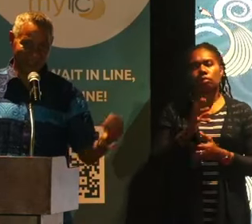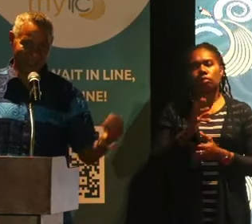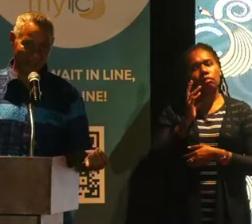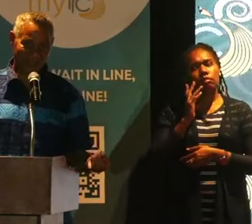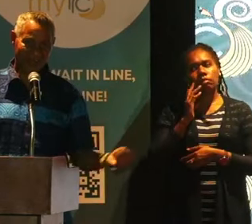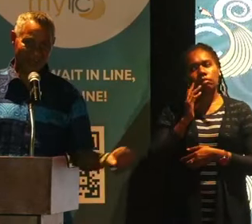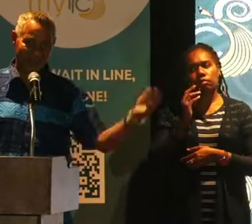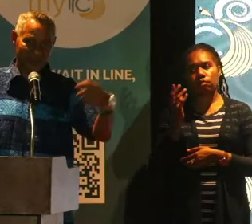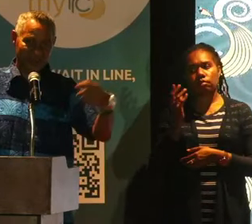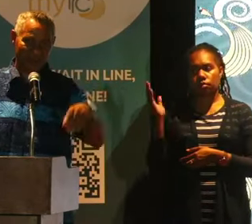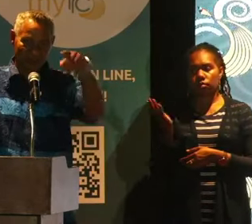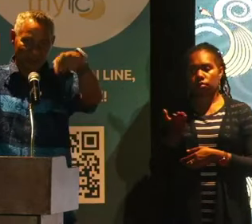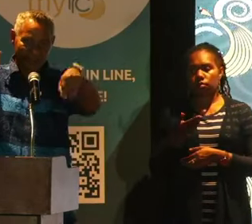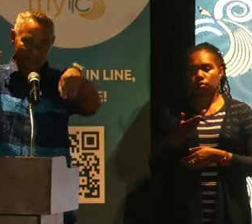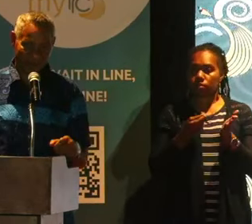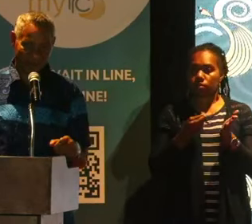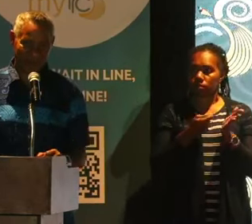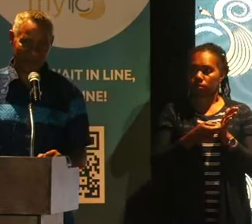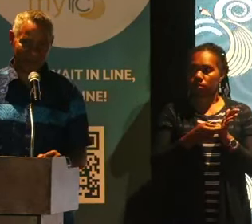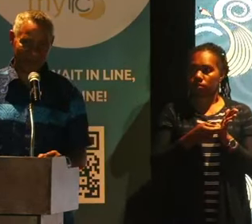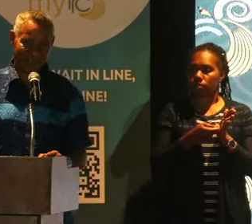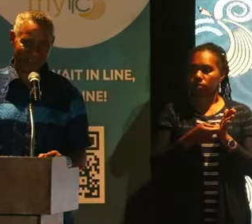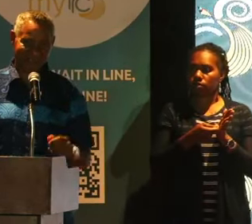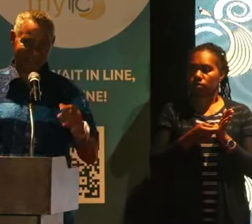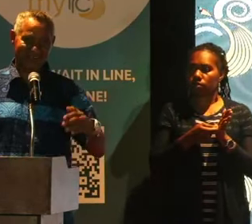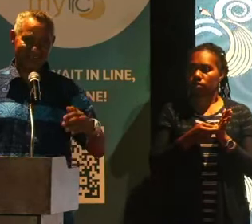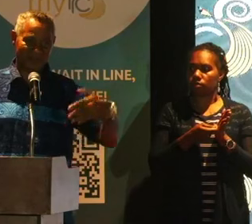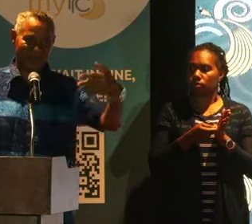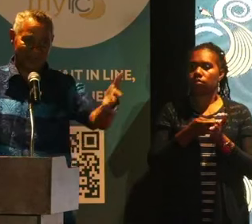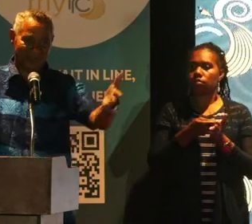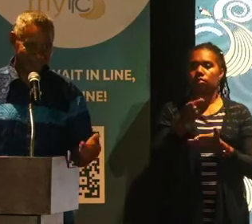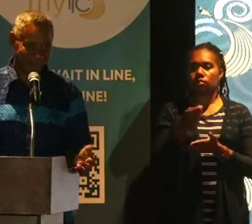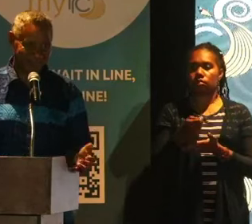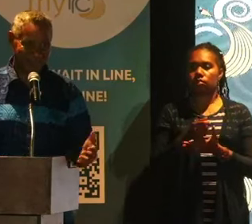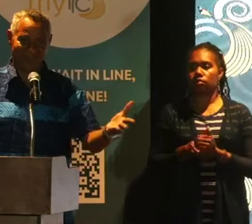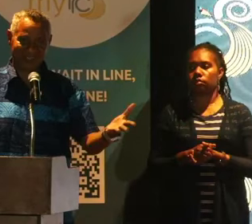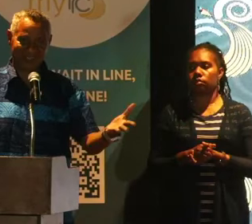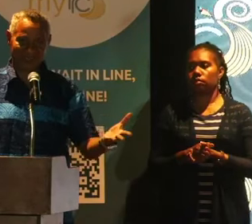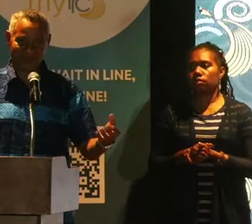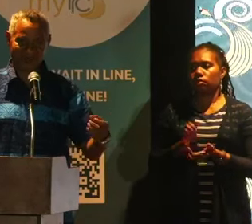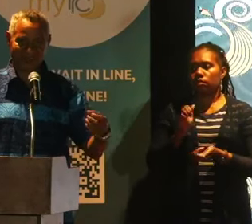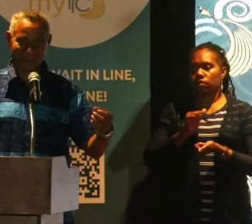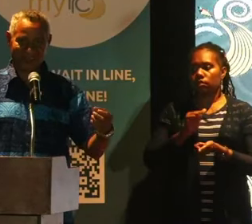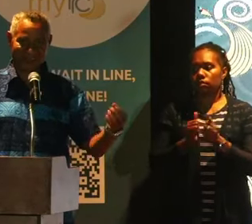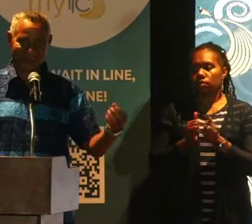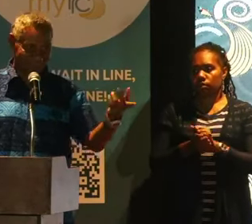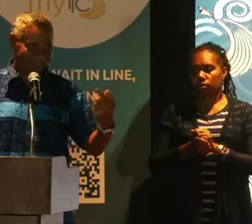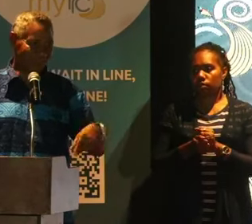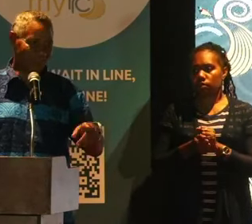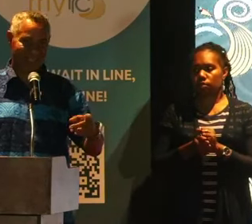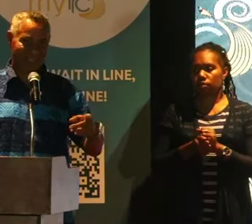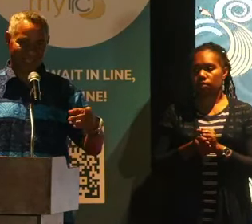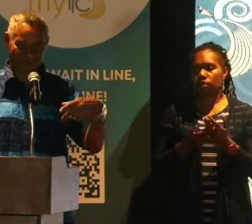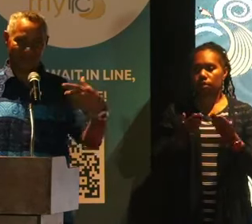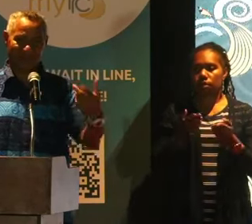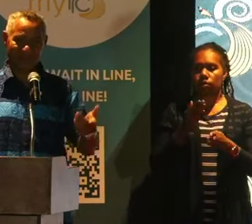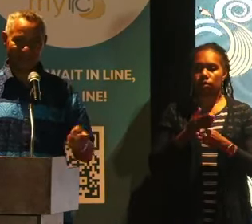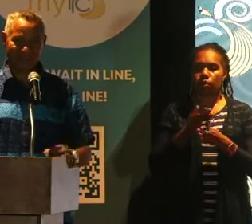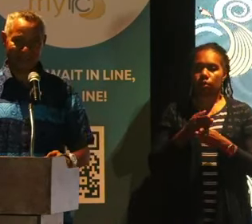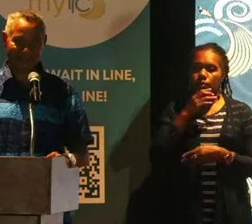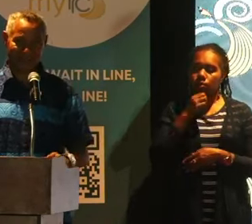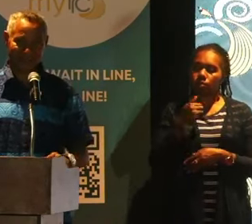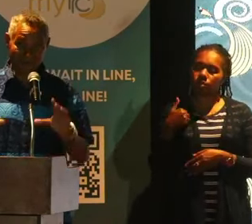your income, you can pump it to your own cooperative. And then you can pay your labors or the income that you